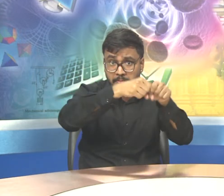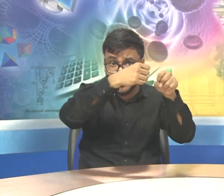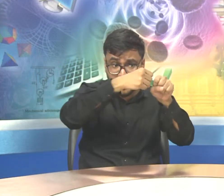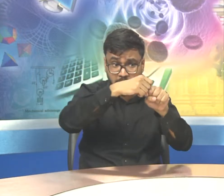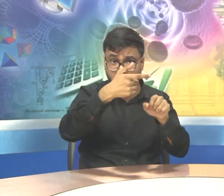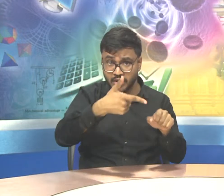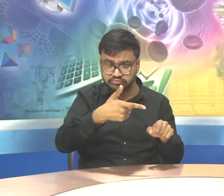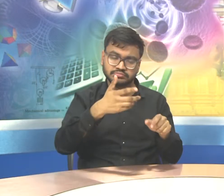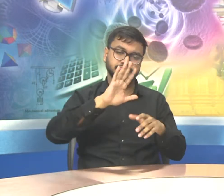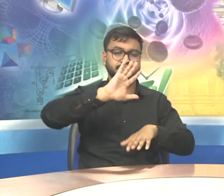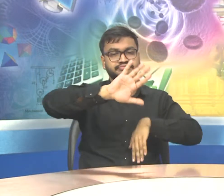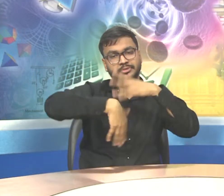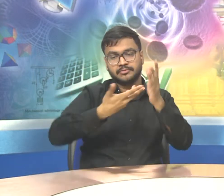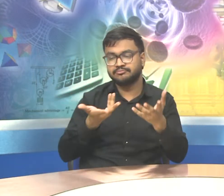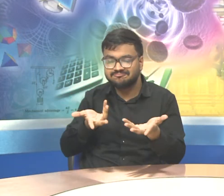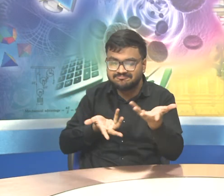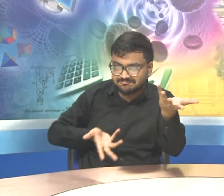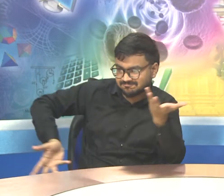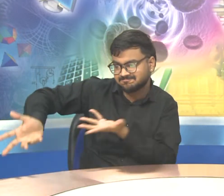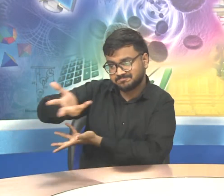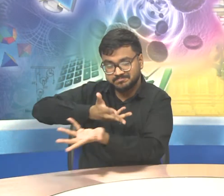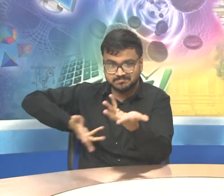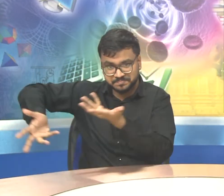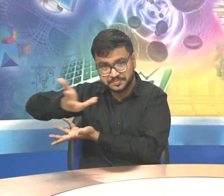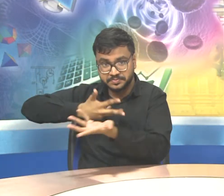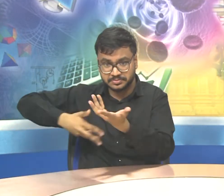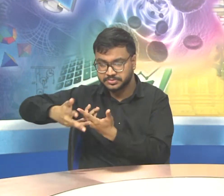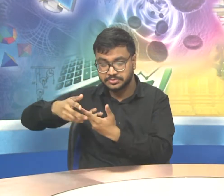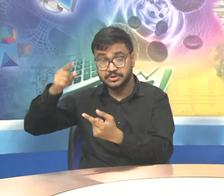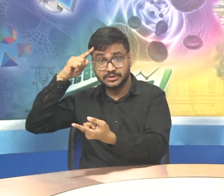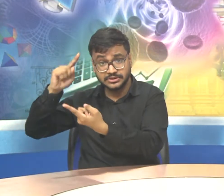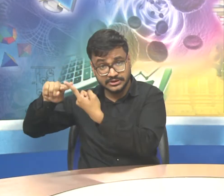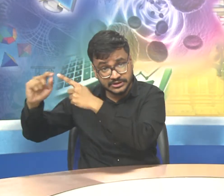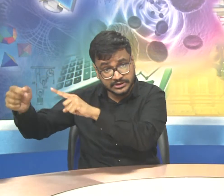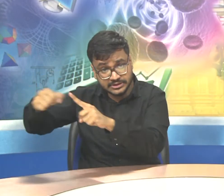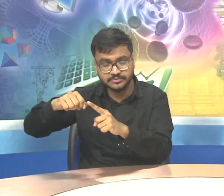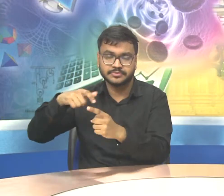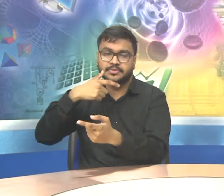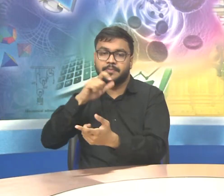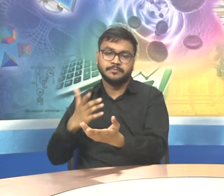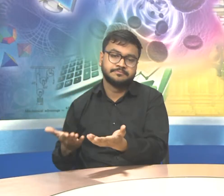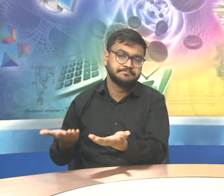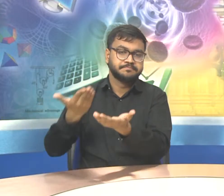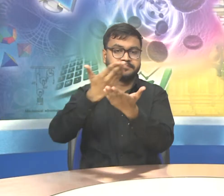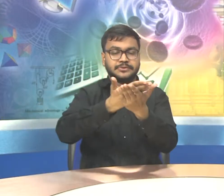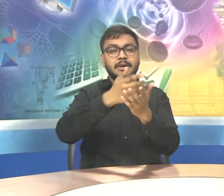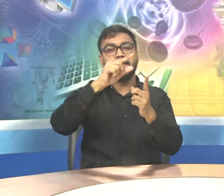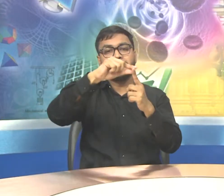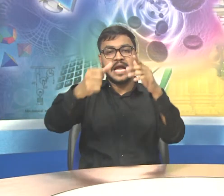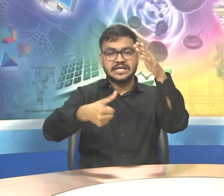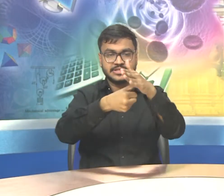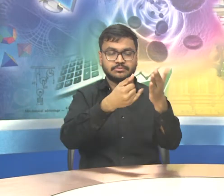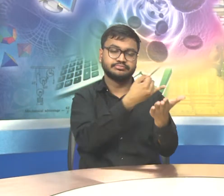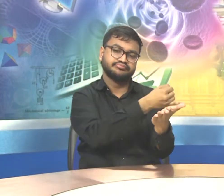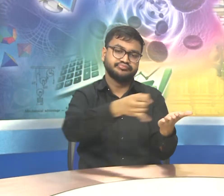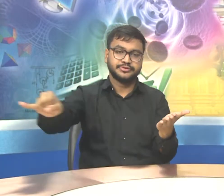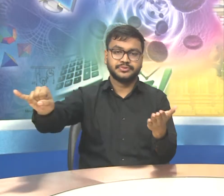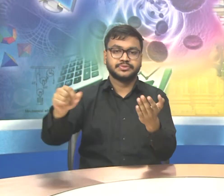for violation of the Constitution or not following the laws and breaking